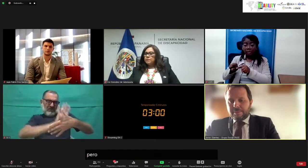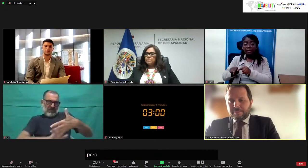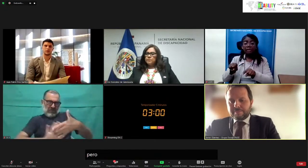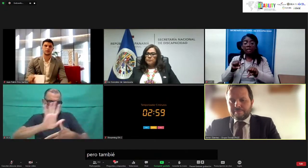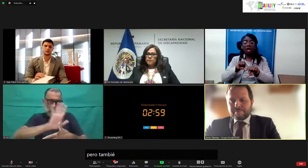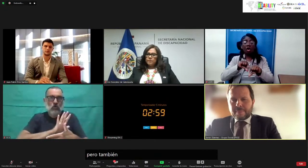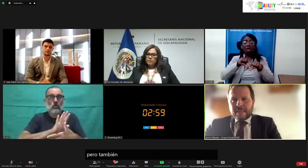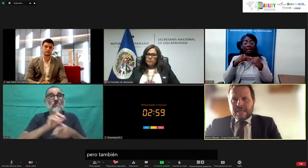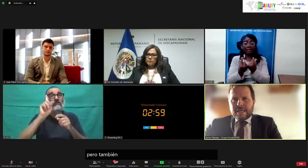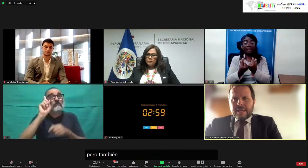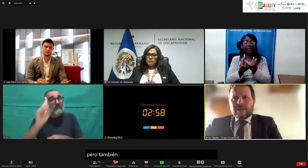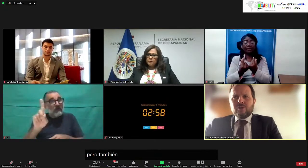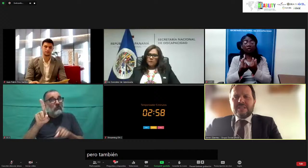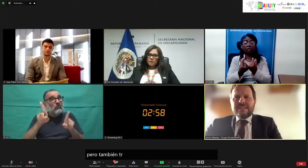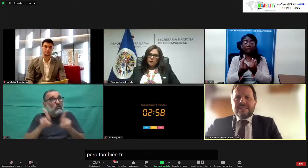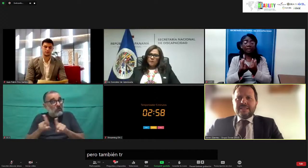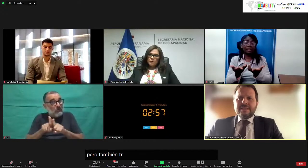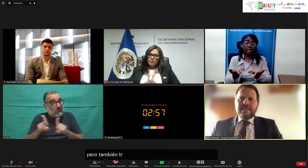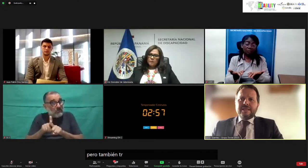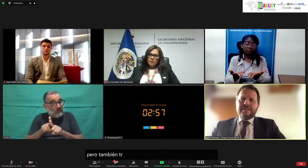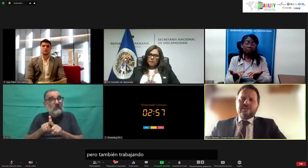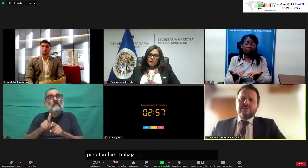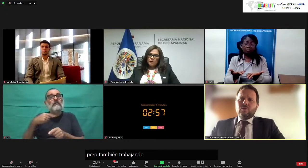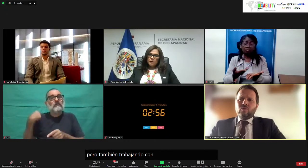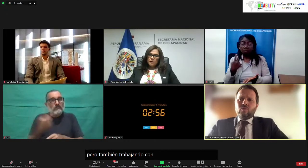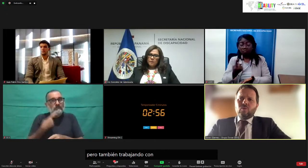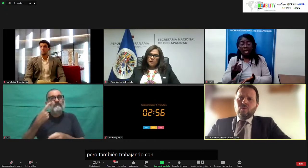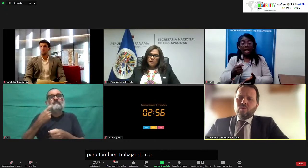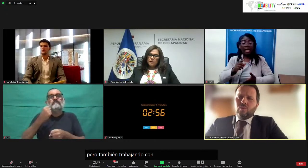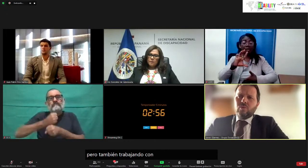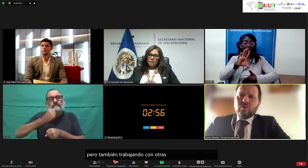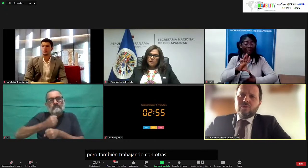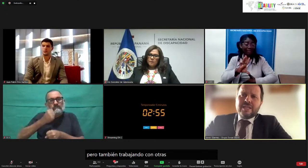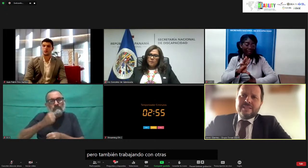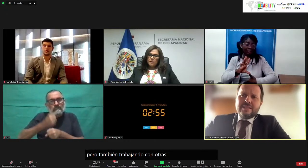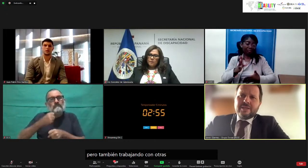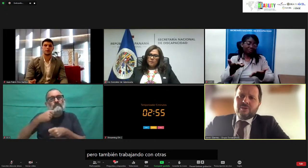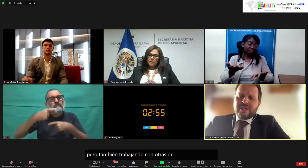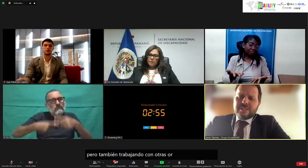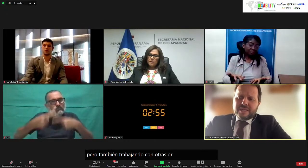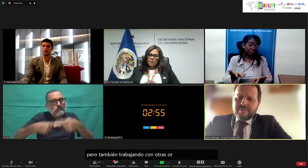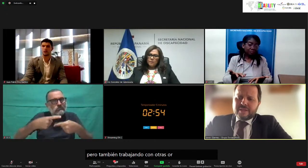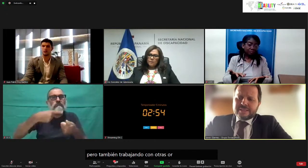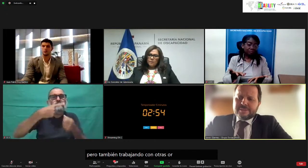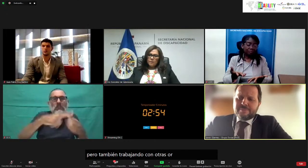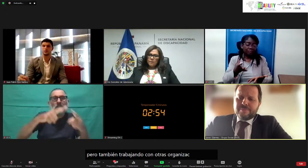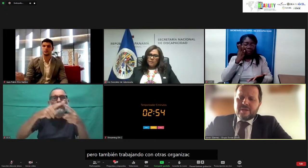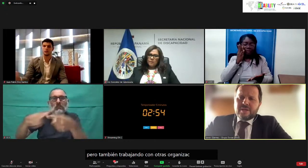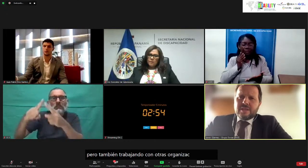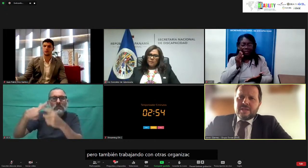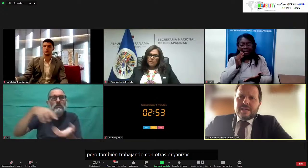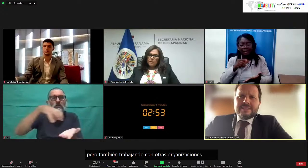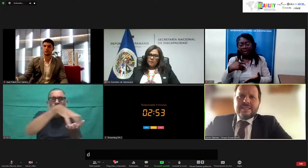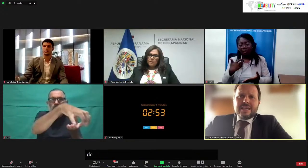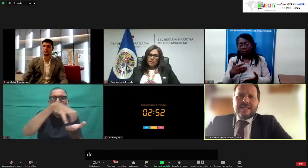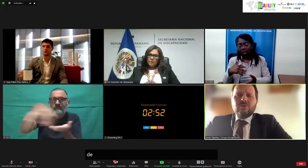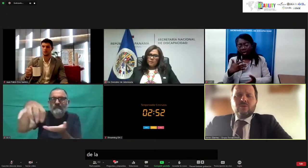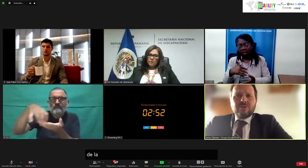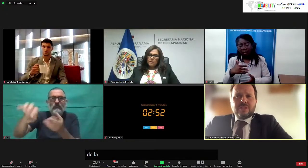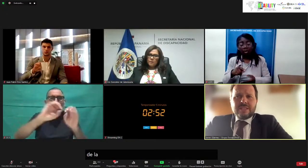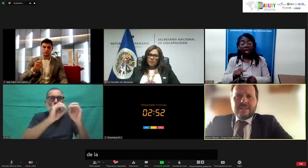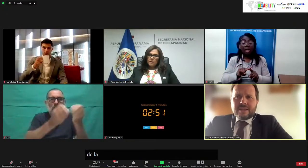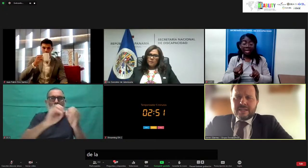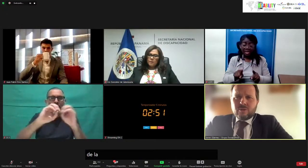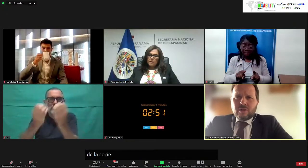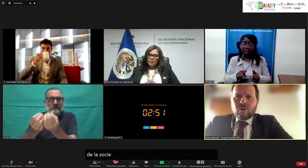states and several other organizations of the civil society the continent is a continent which is rich